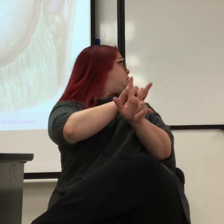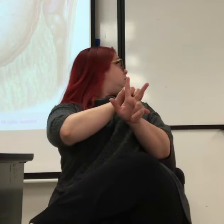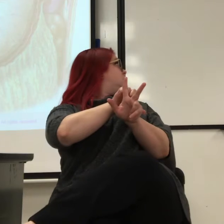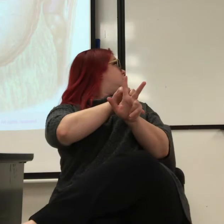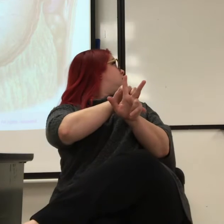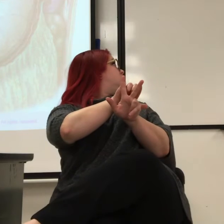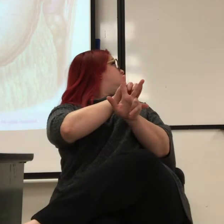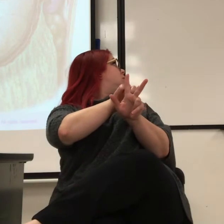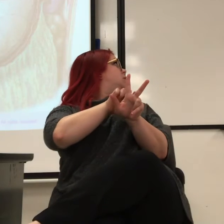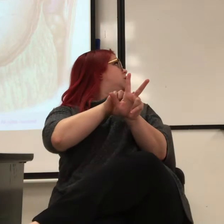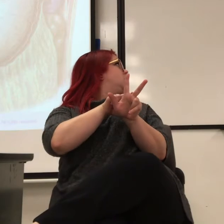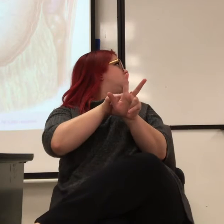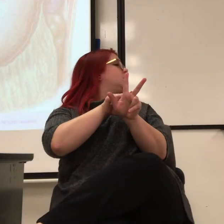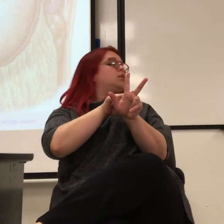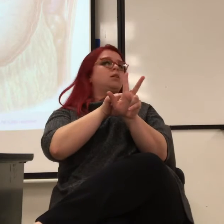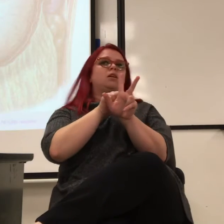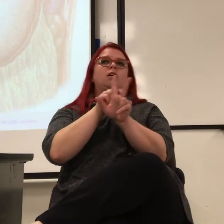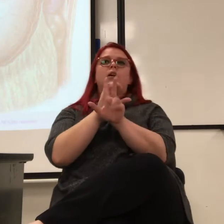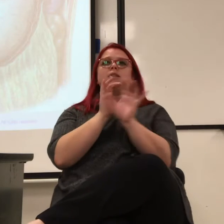to the spleen,